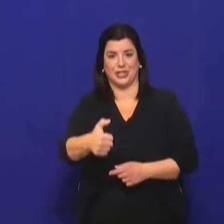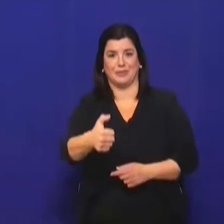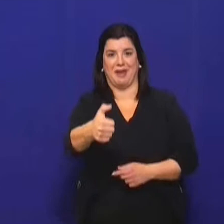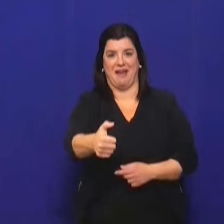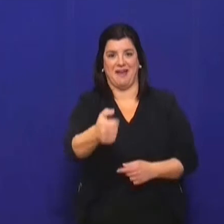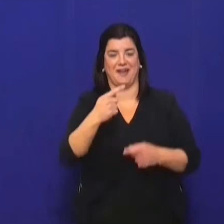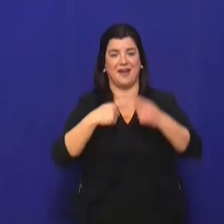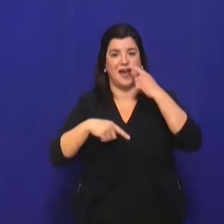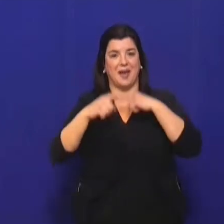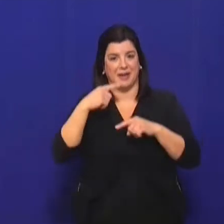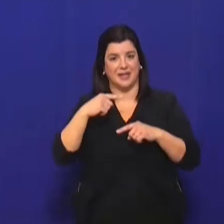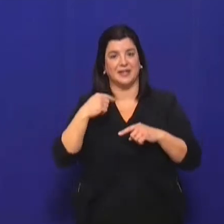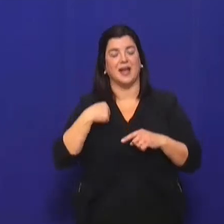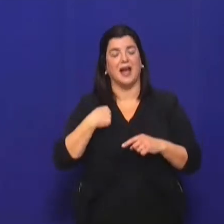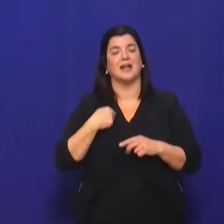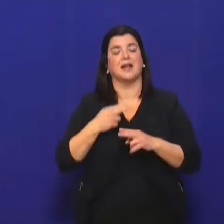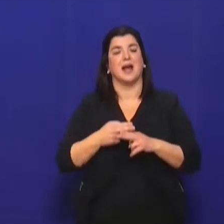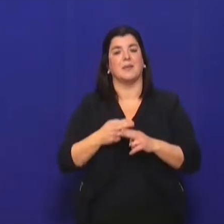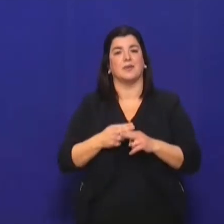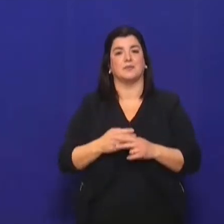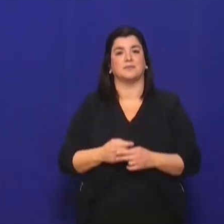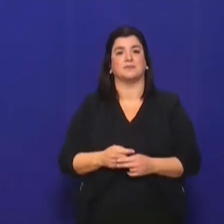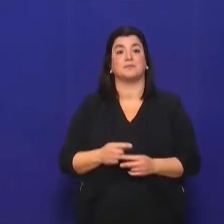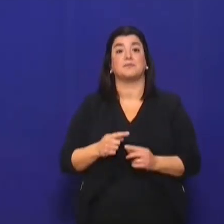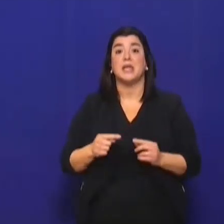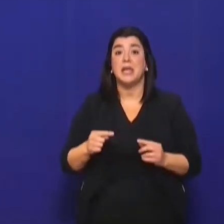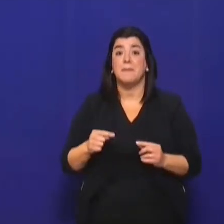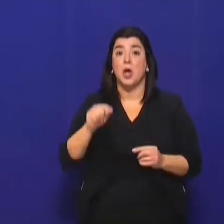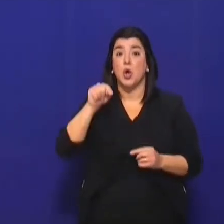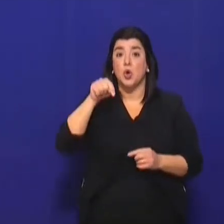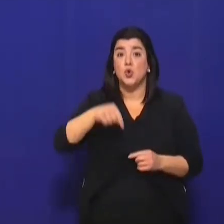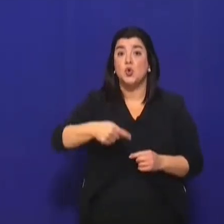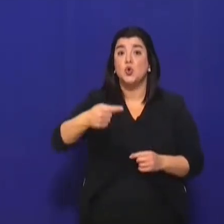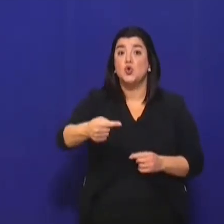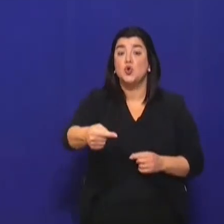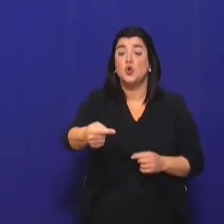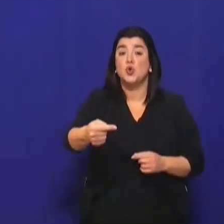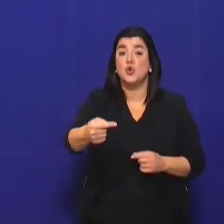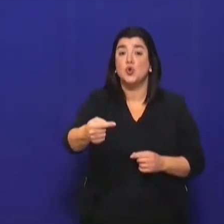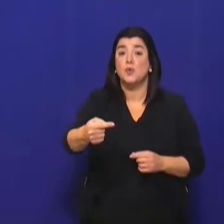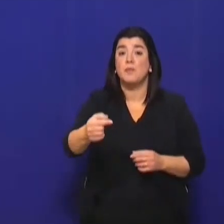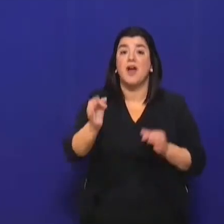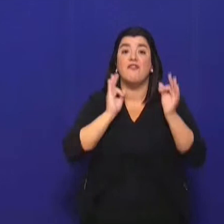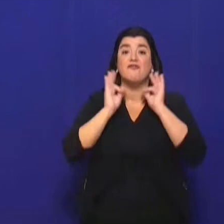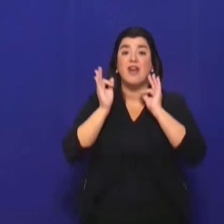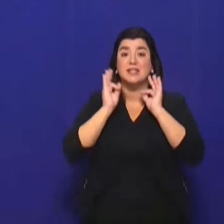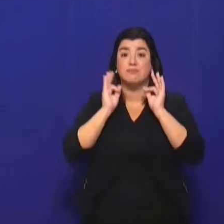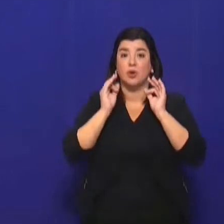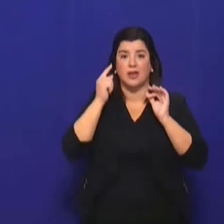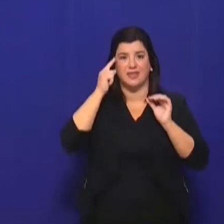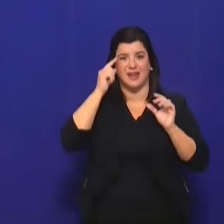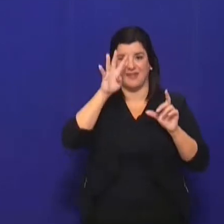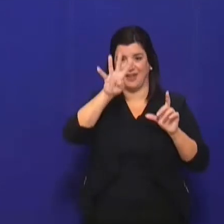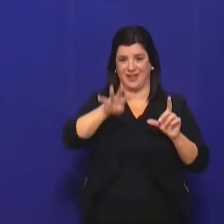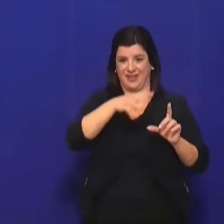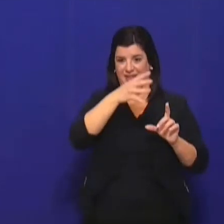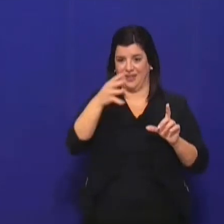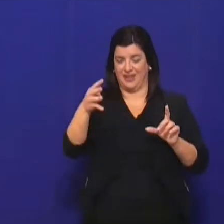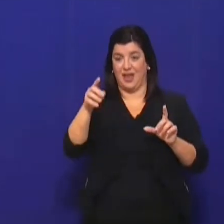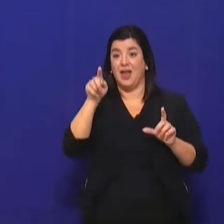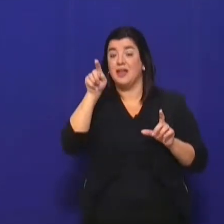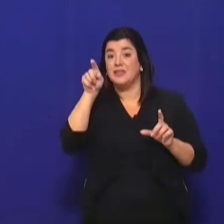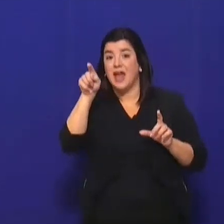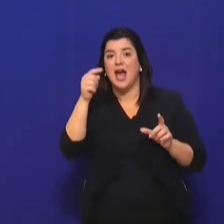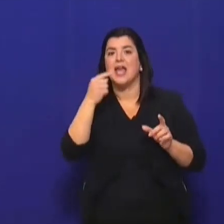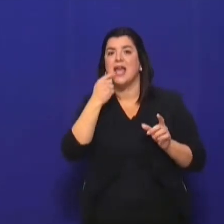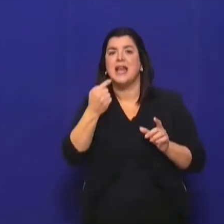wkoll fl-infografik li noħorġu ta' kuljum fuq il-Facebook Saħħa aħna jkun hemm ukoll id-dożi li